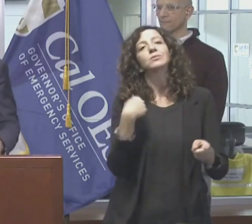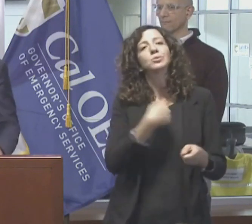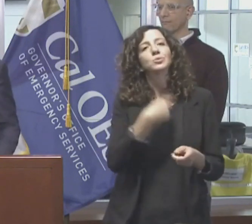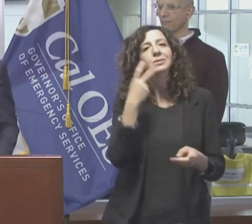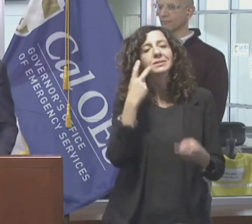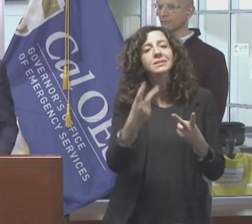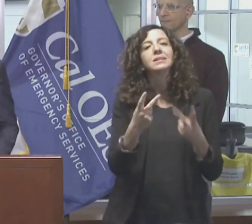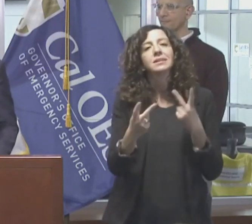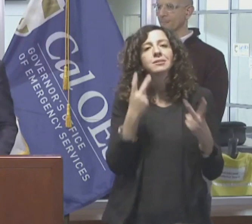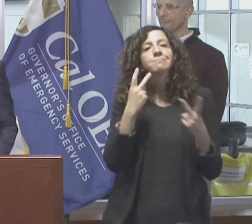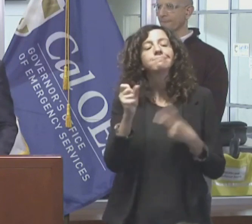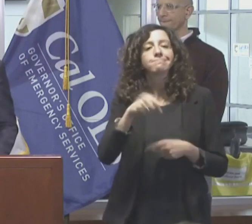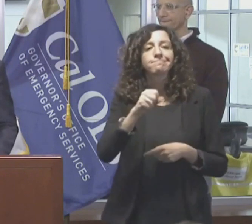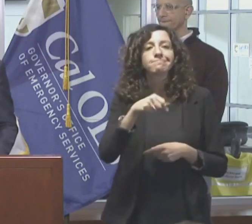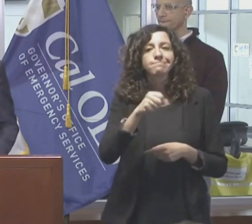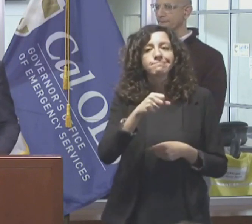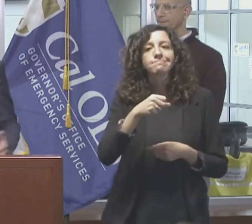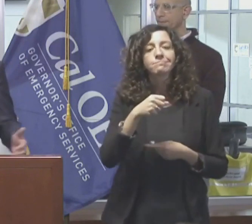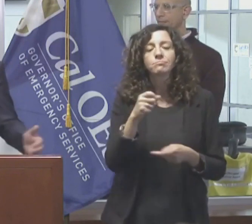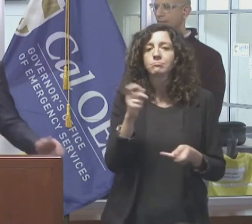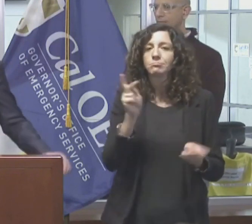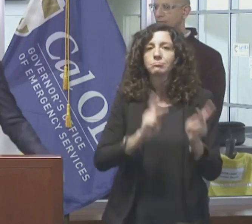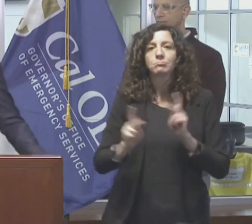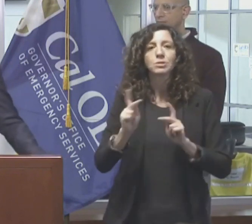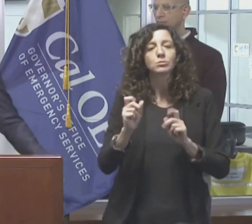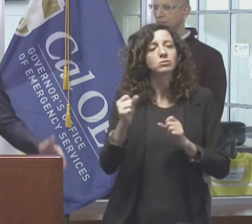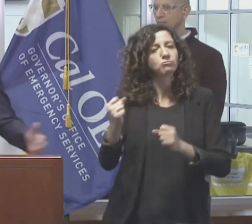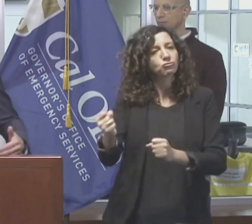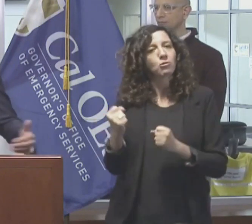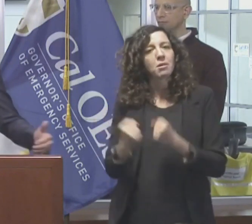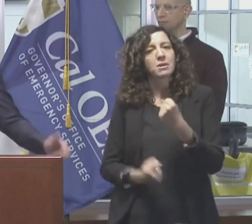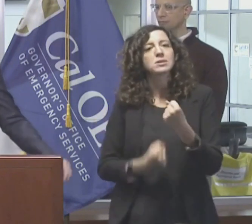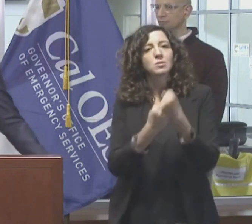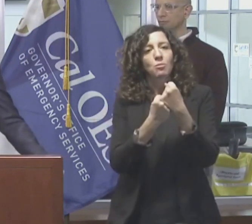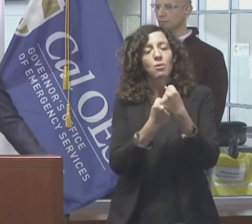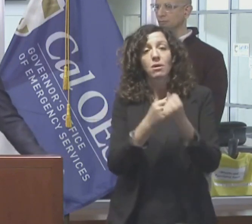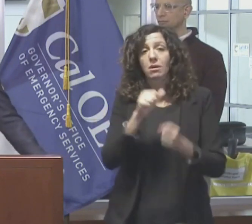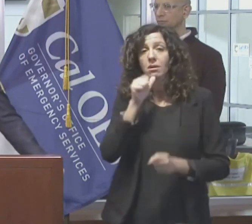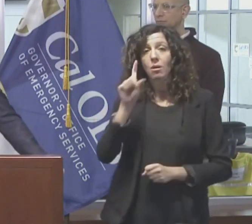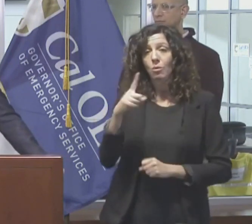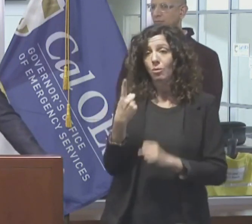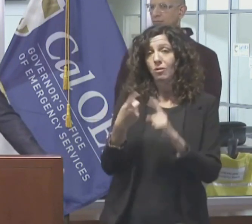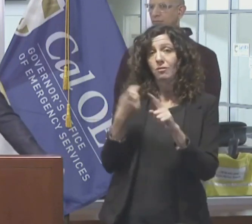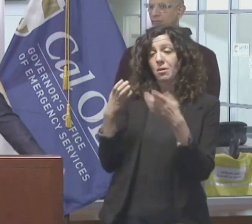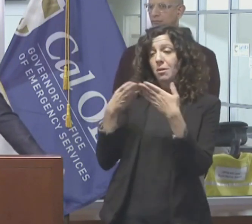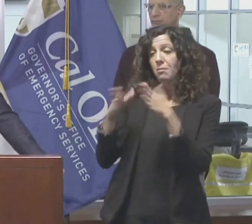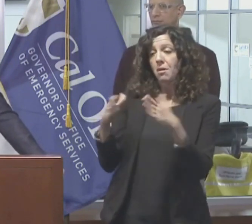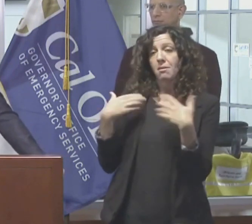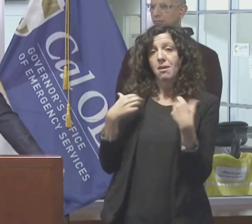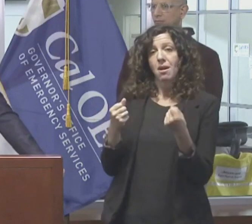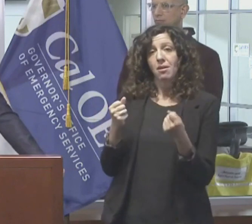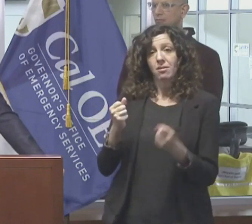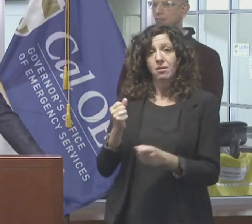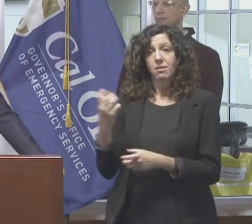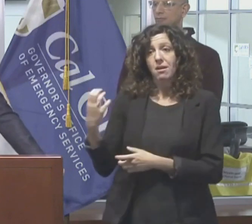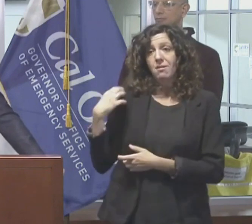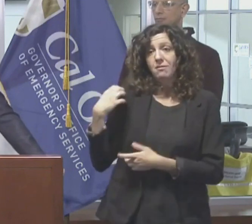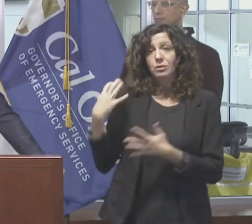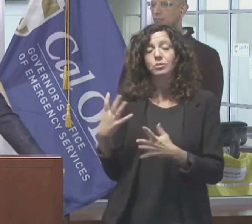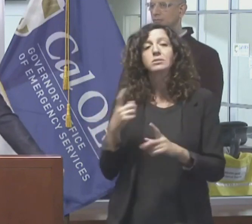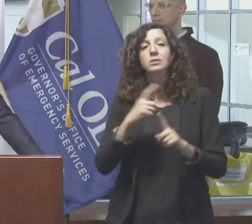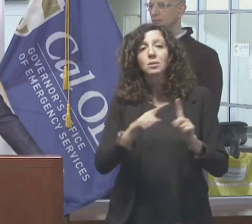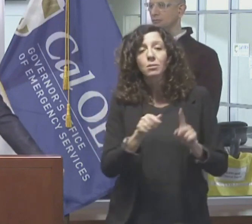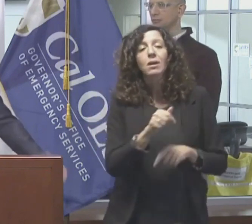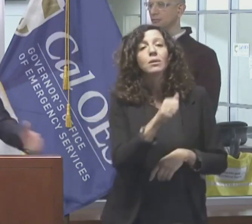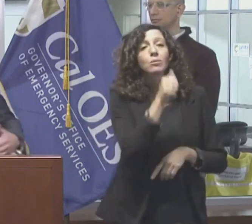socialization in real time and strong and broad support, not only from the public health officials up and down the state, but the private